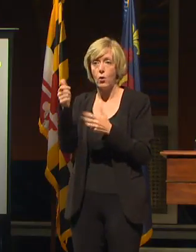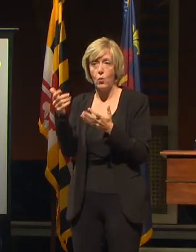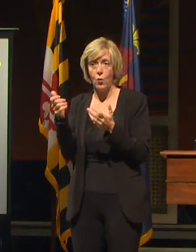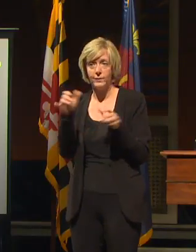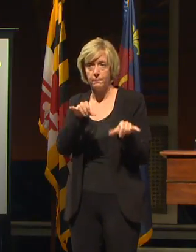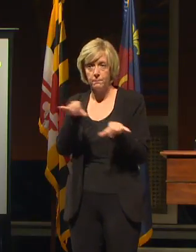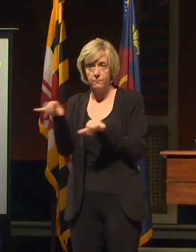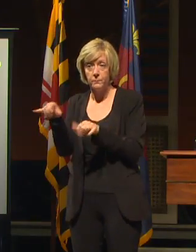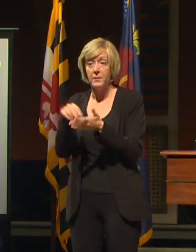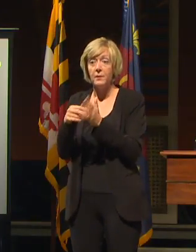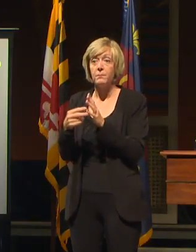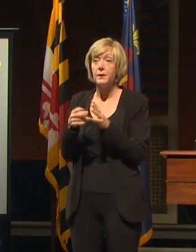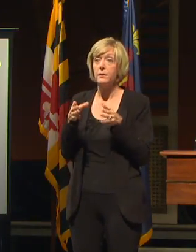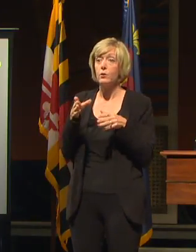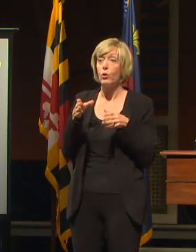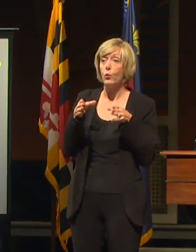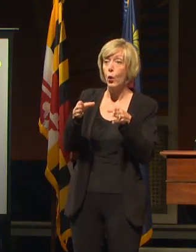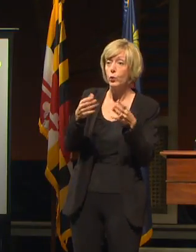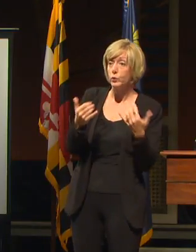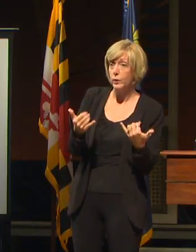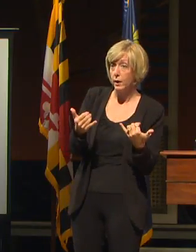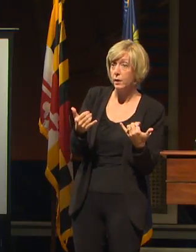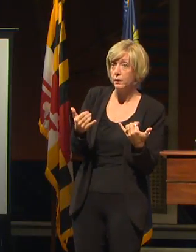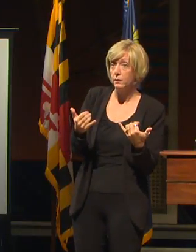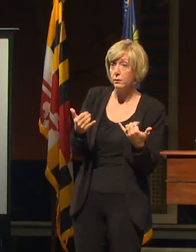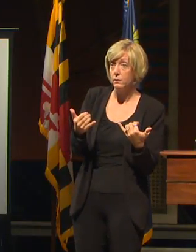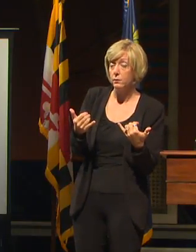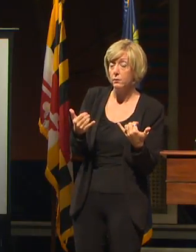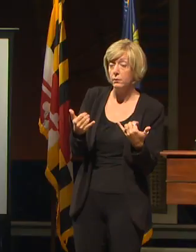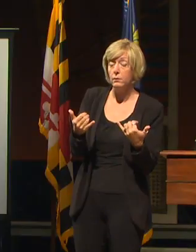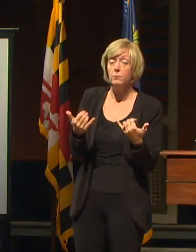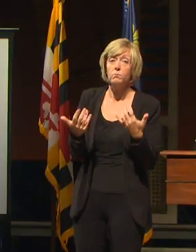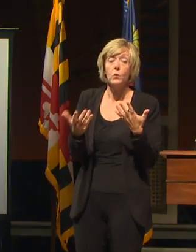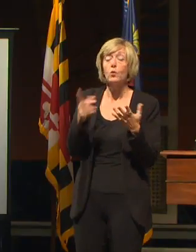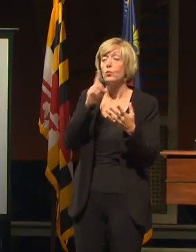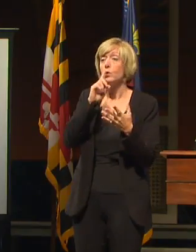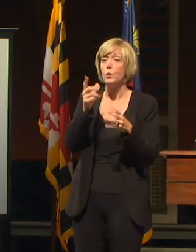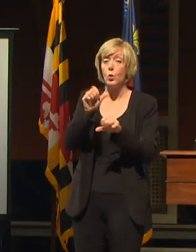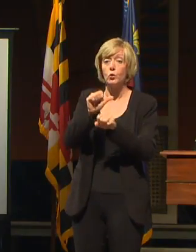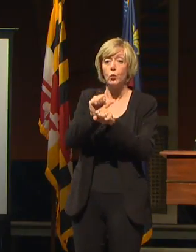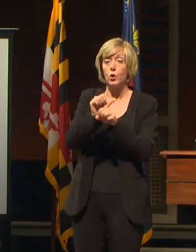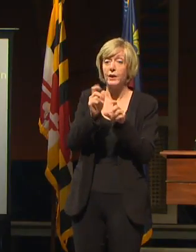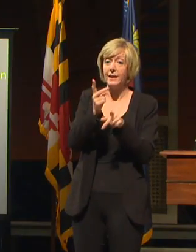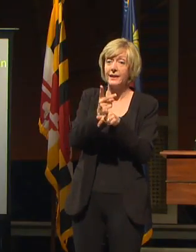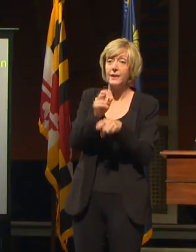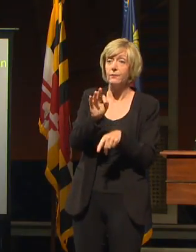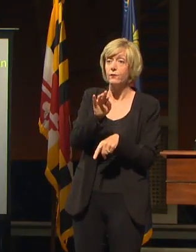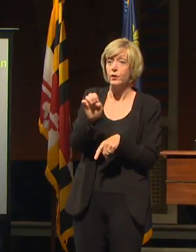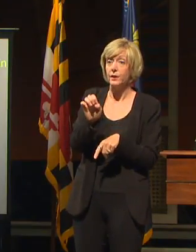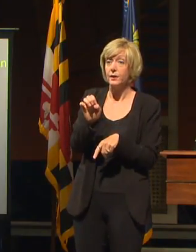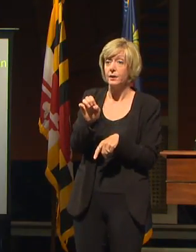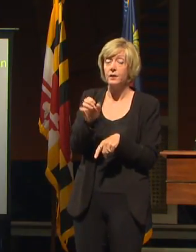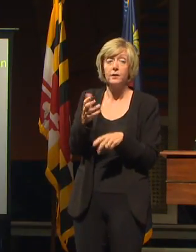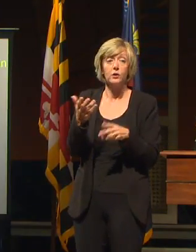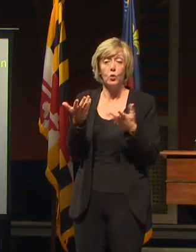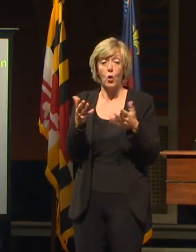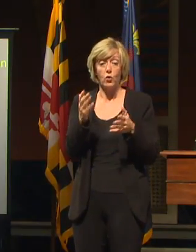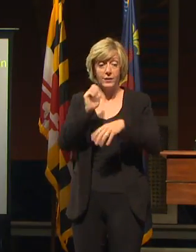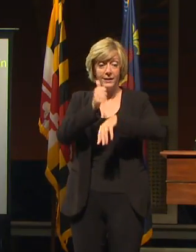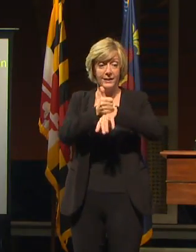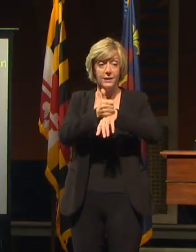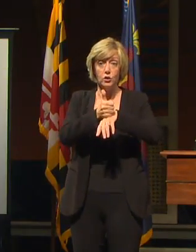there today, what we're looking at is is really working in conjunction with that. But what's there today is free tomorrow, but